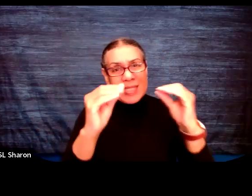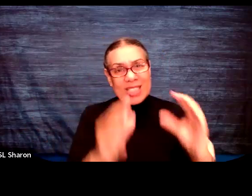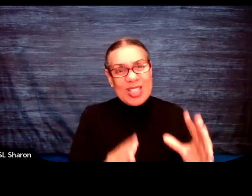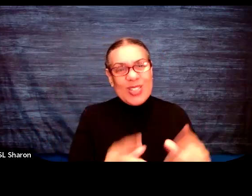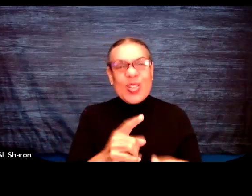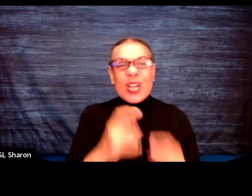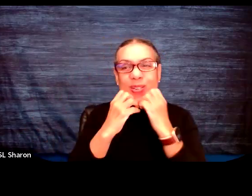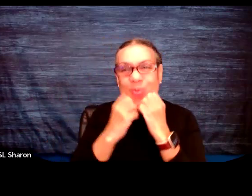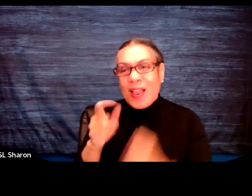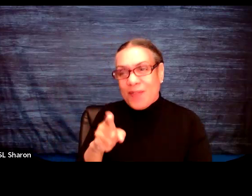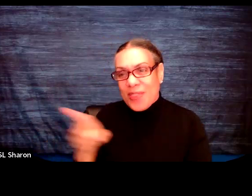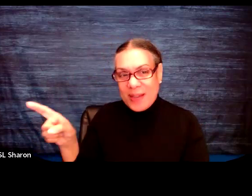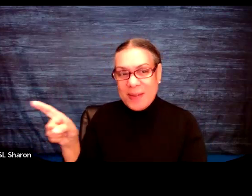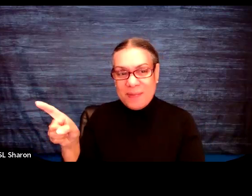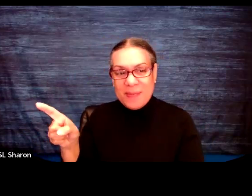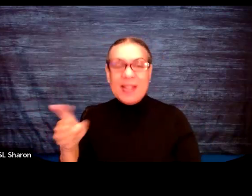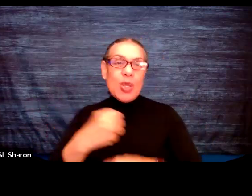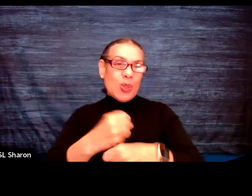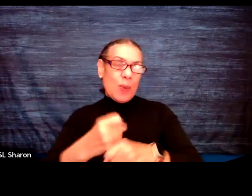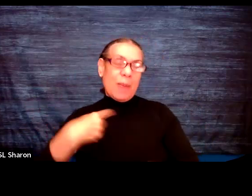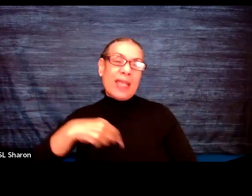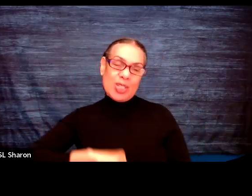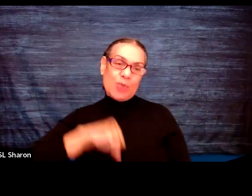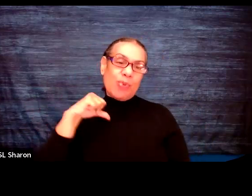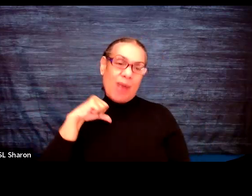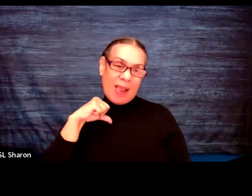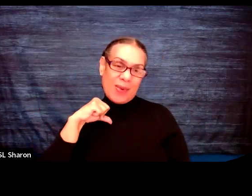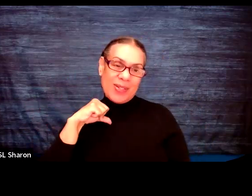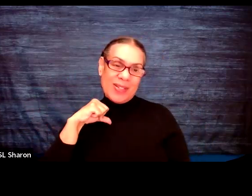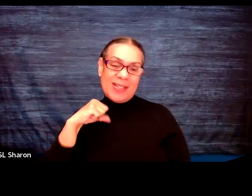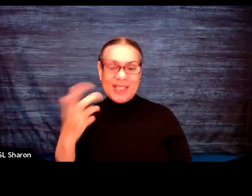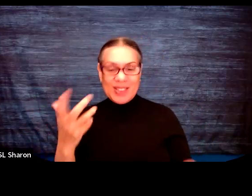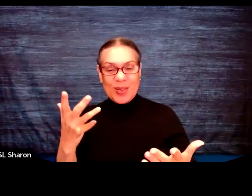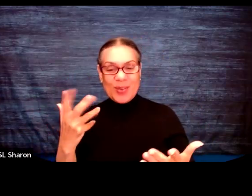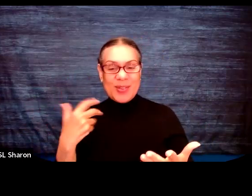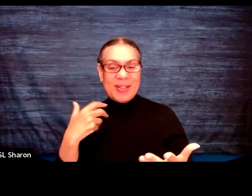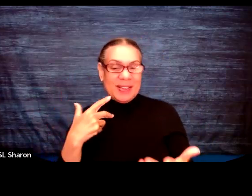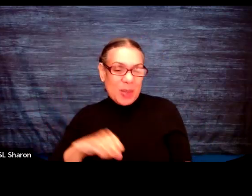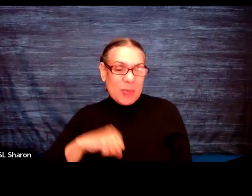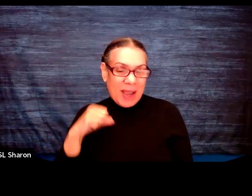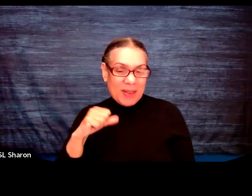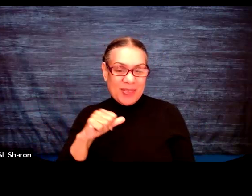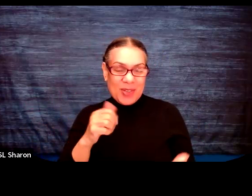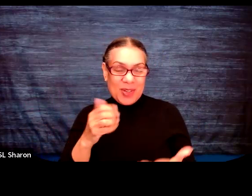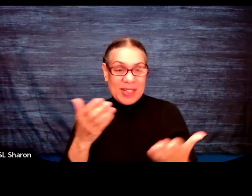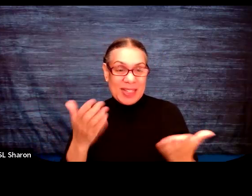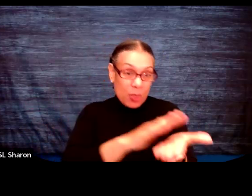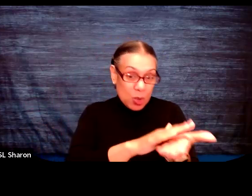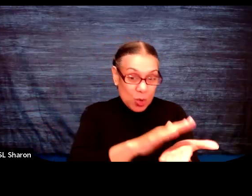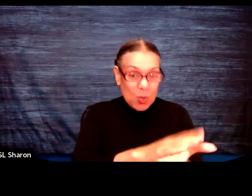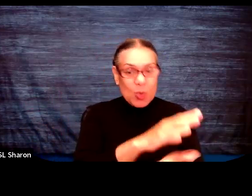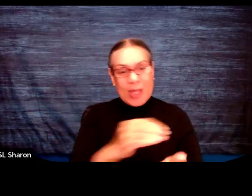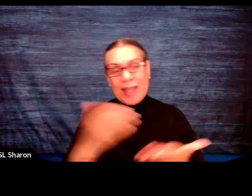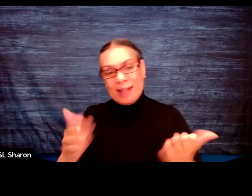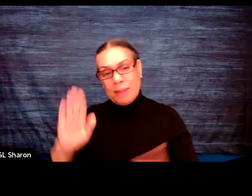think, you make us proud today, not just at the Perry, but in BPS and all in Massachusetts. And so, Louisa